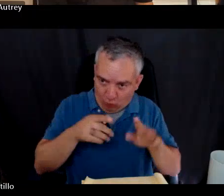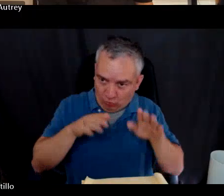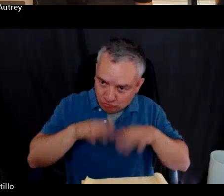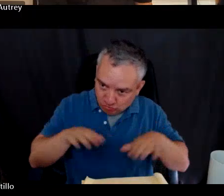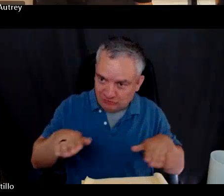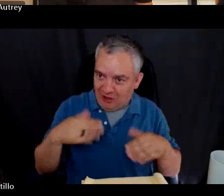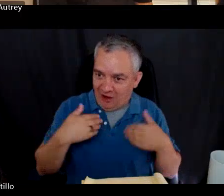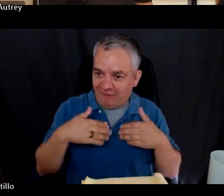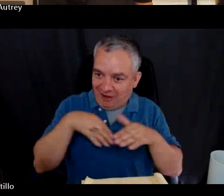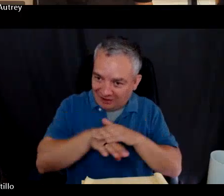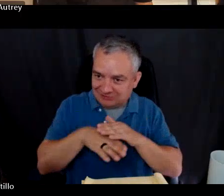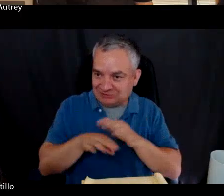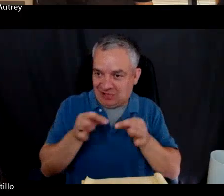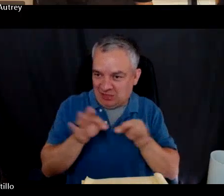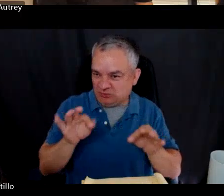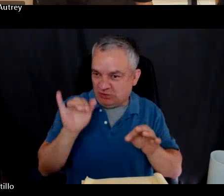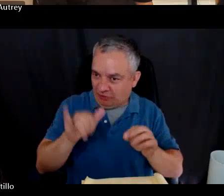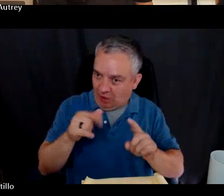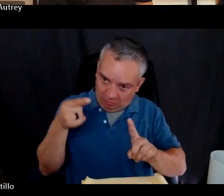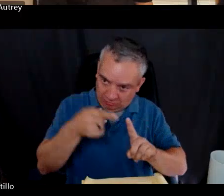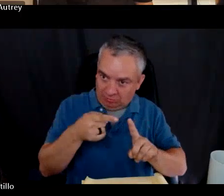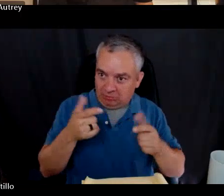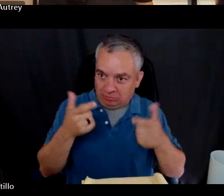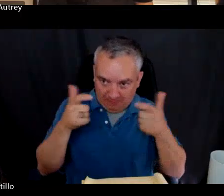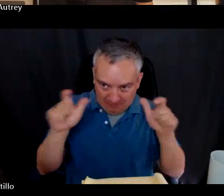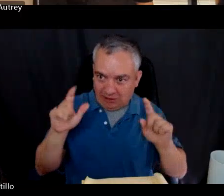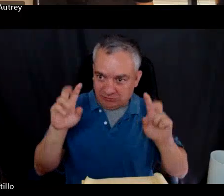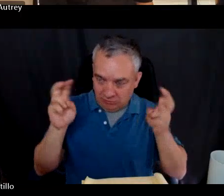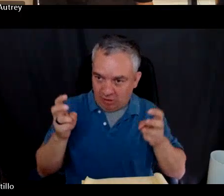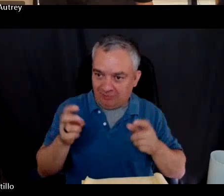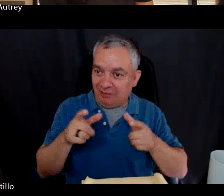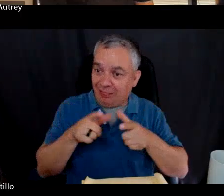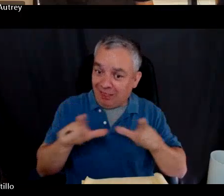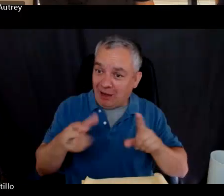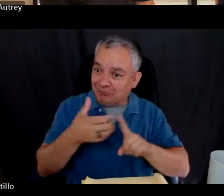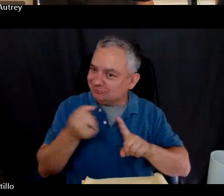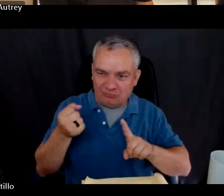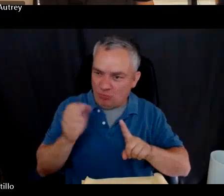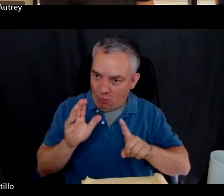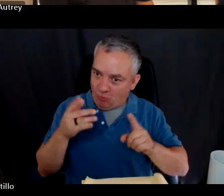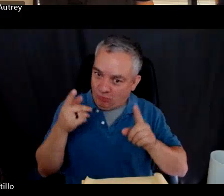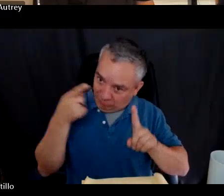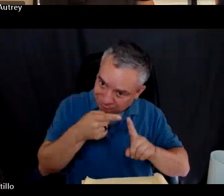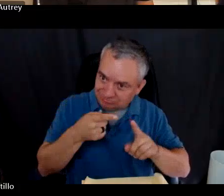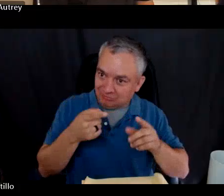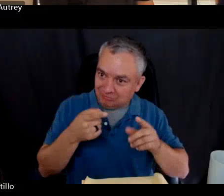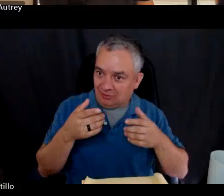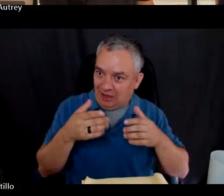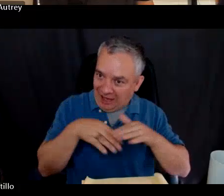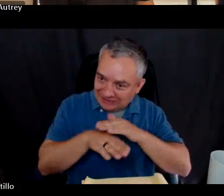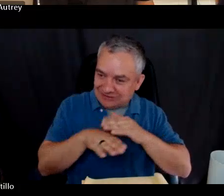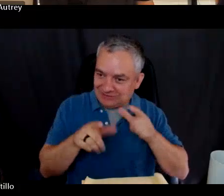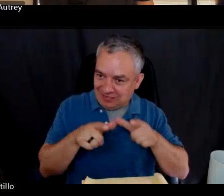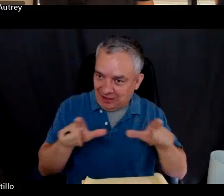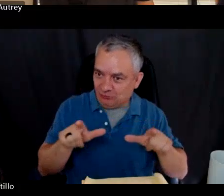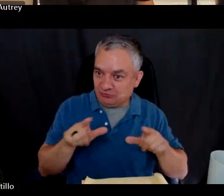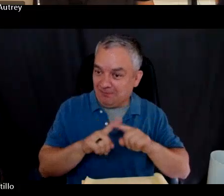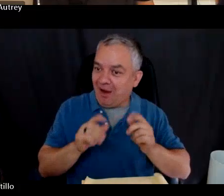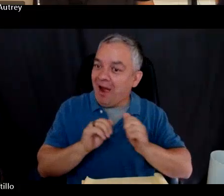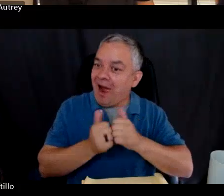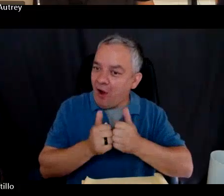NCSD's kids or the Eastern School for the Deaf kids, but just language access is a big topic for all the kids in